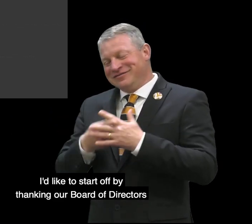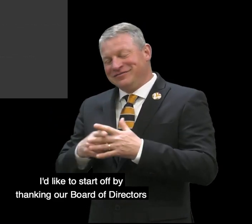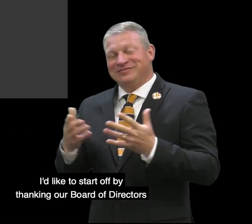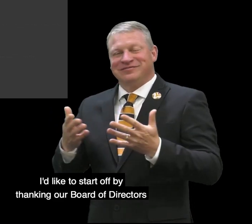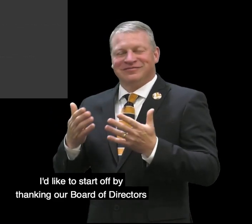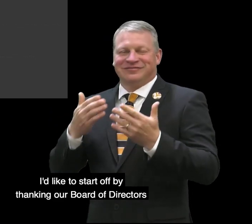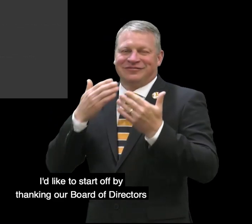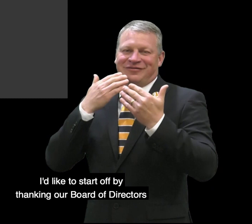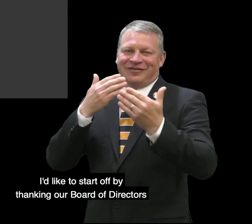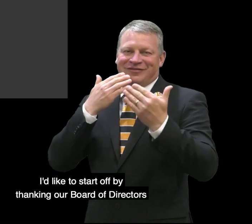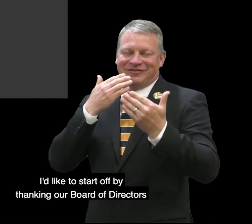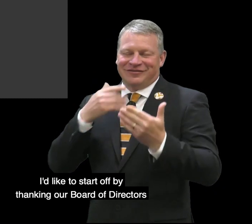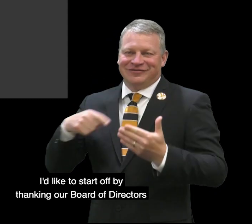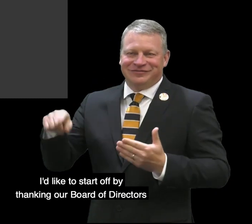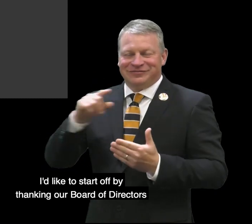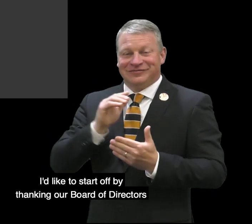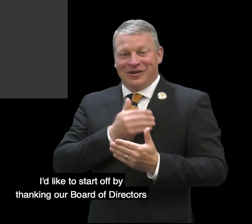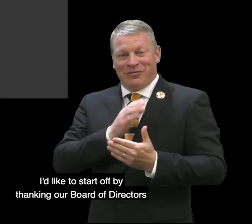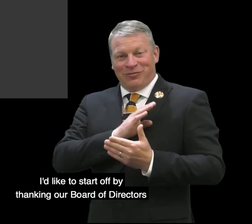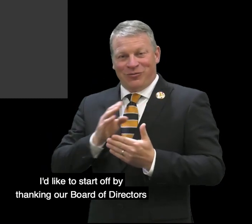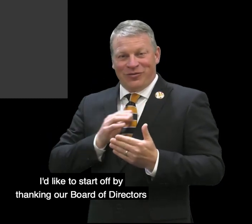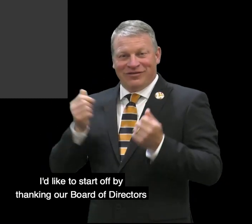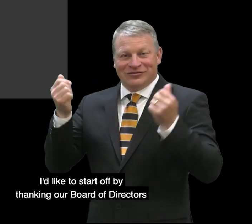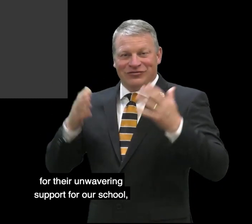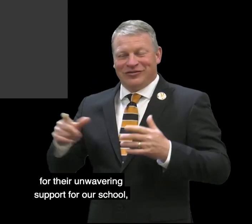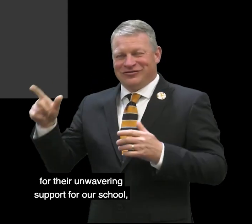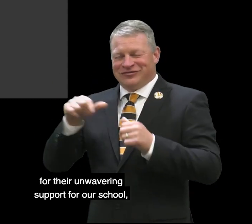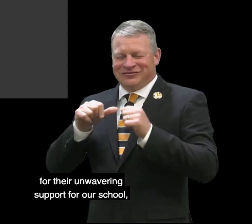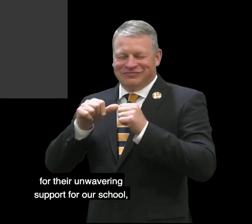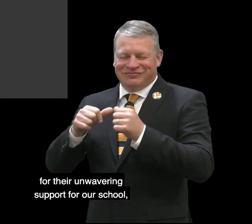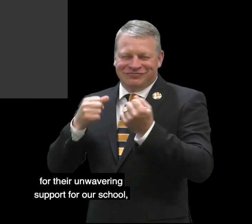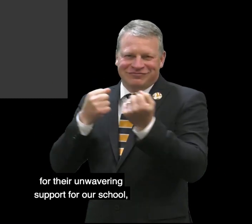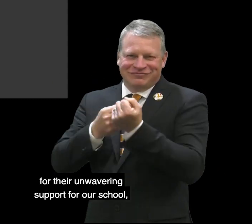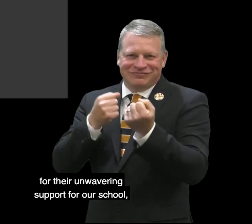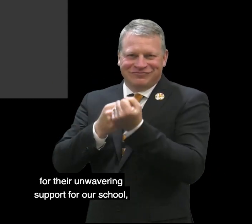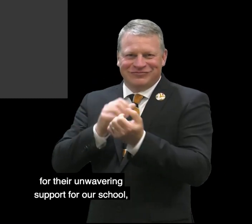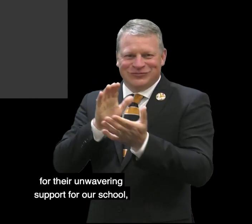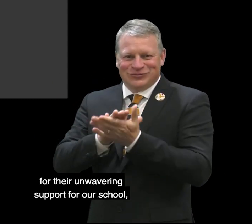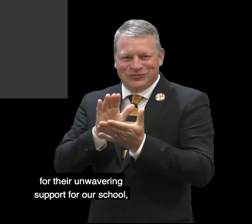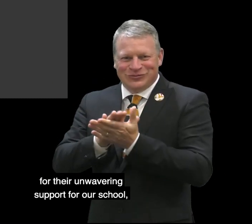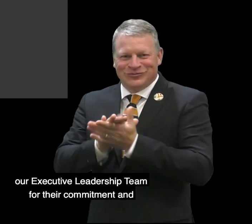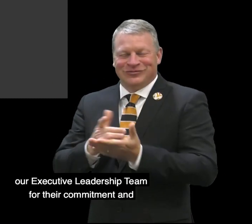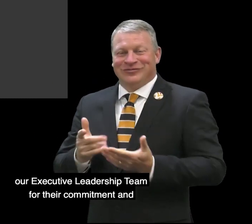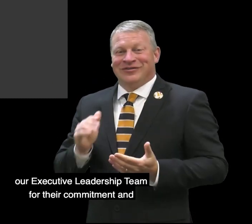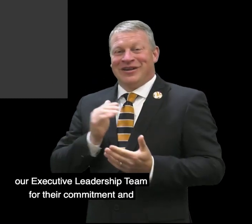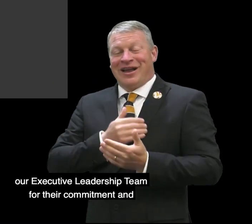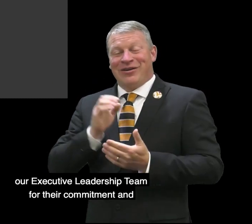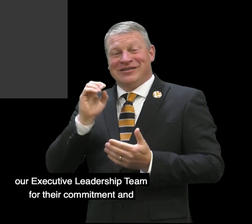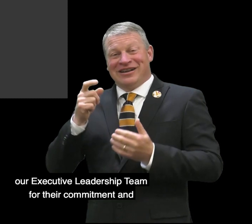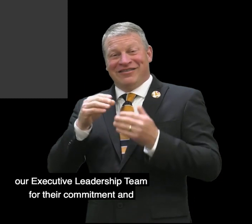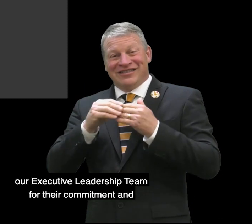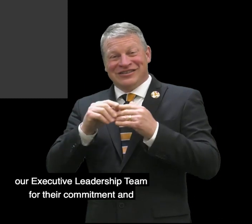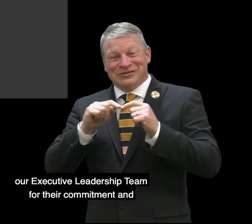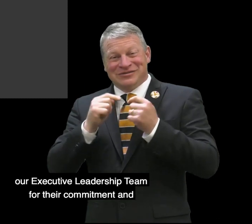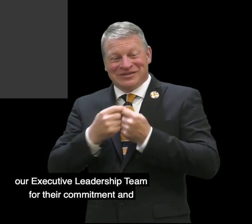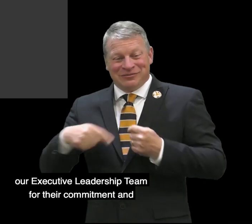I'd like to start off by thanking our board of directors for their unwavering support for our school,